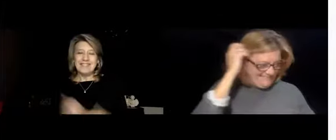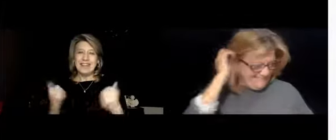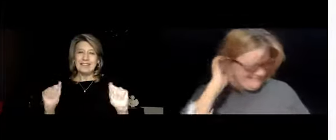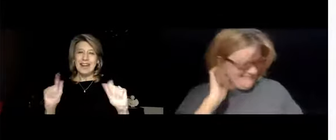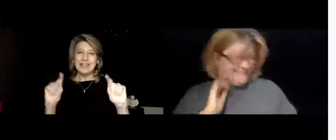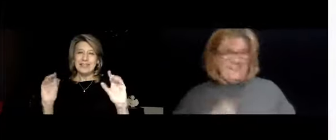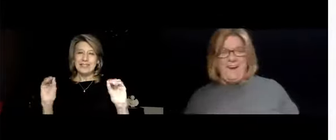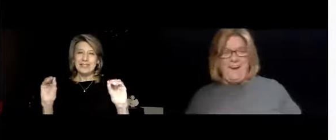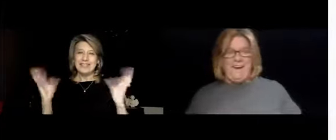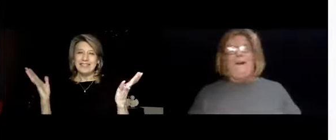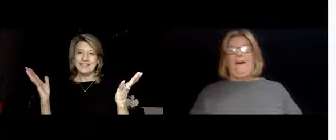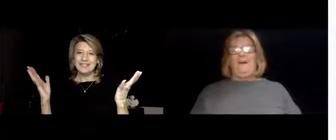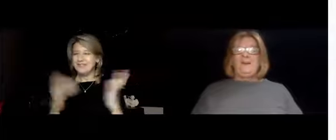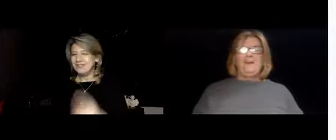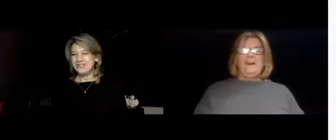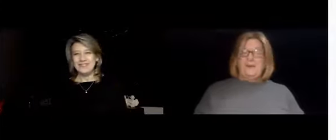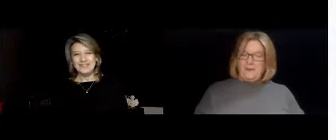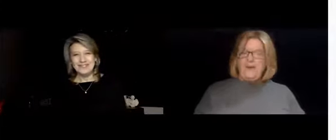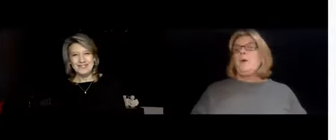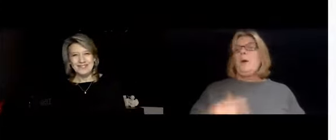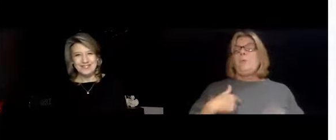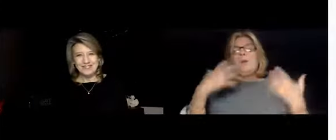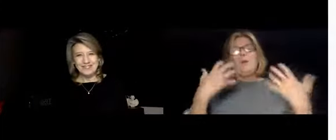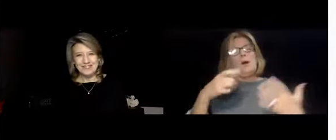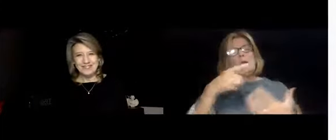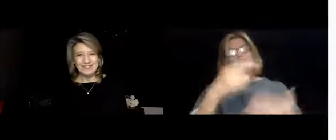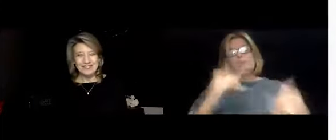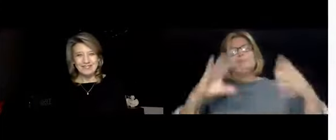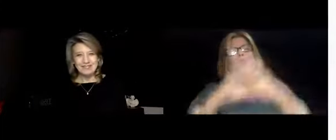awesome. Well, I try to.